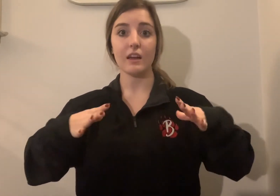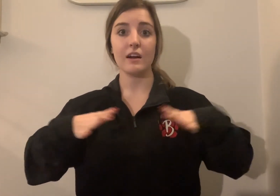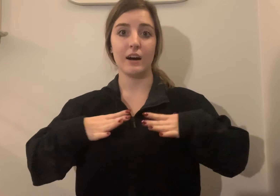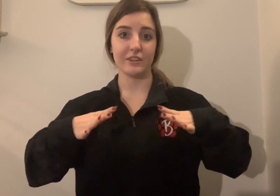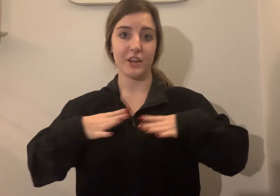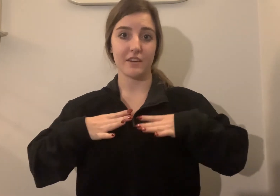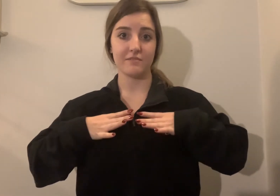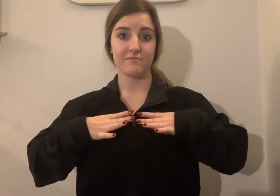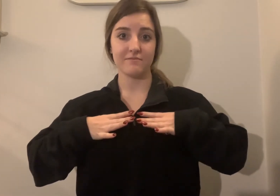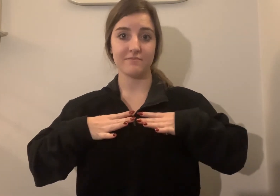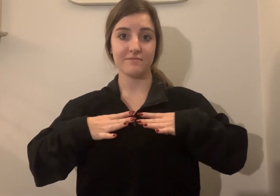Holiday.